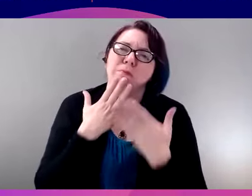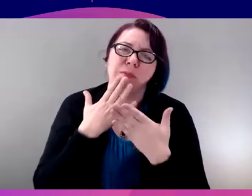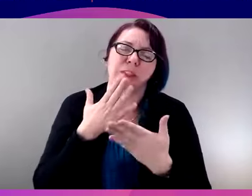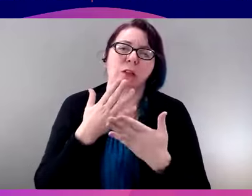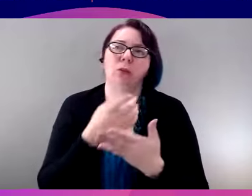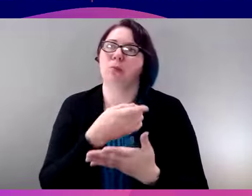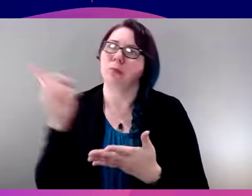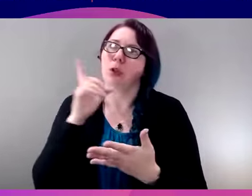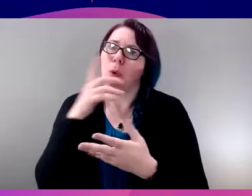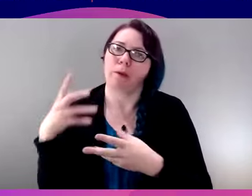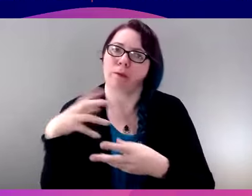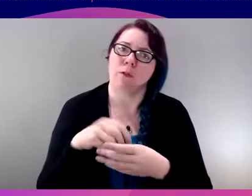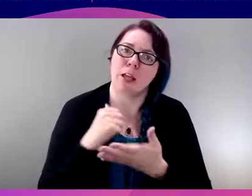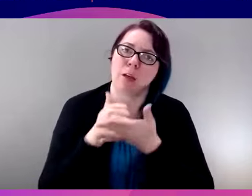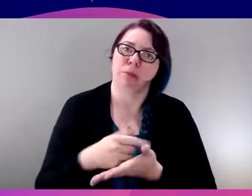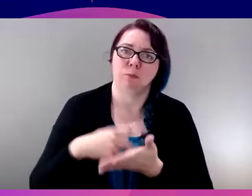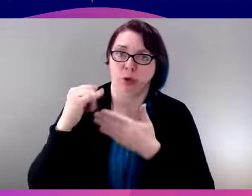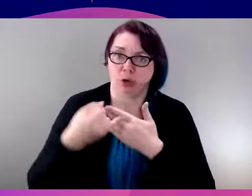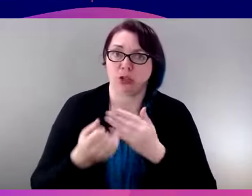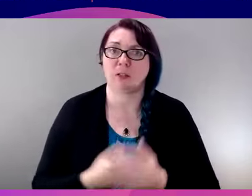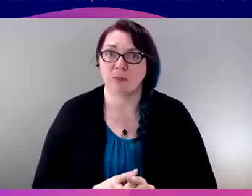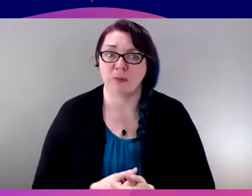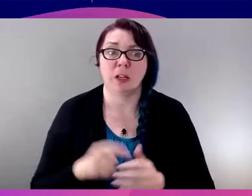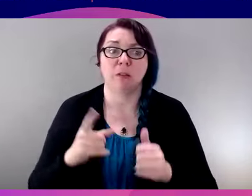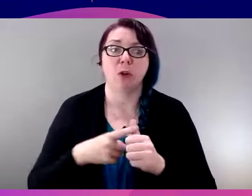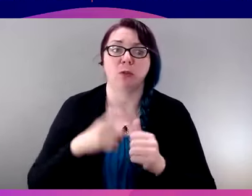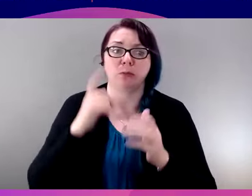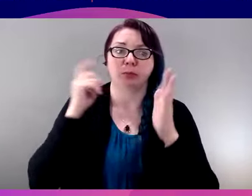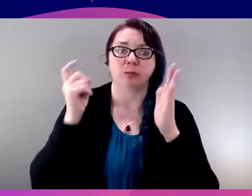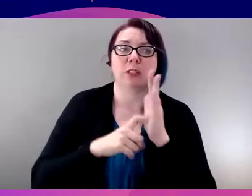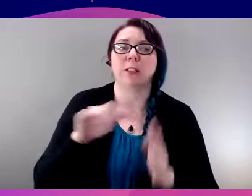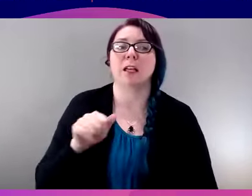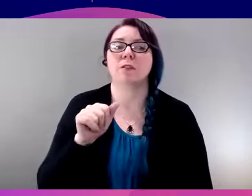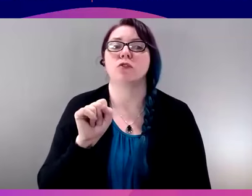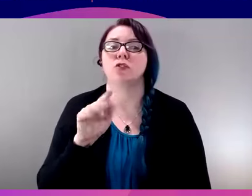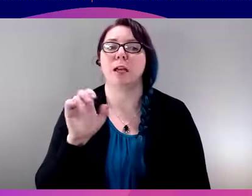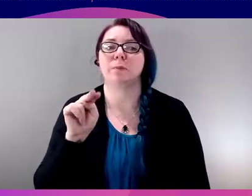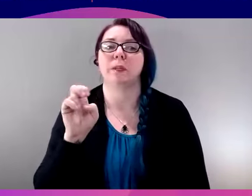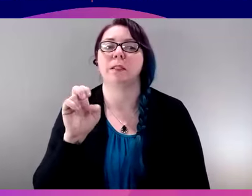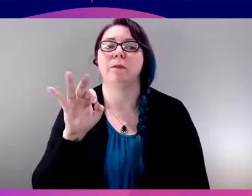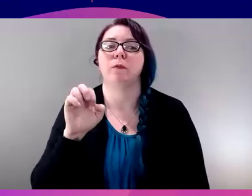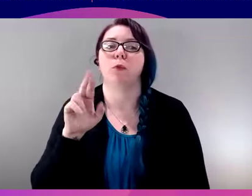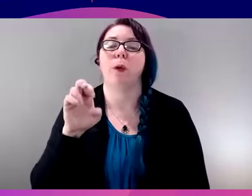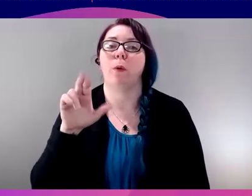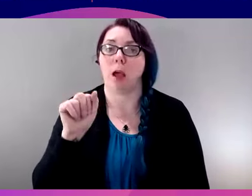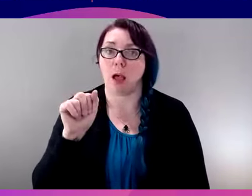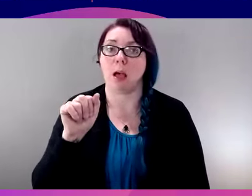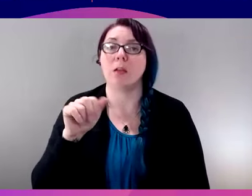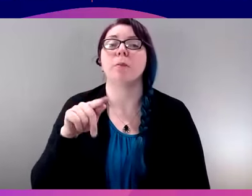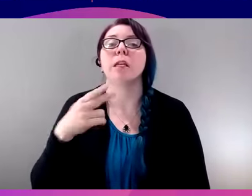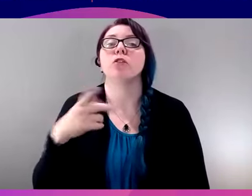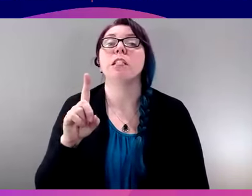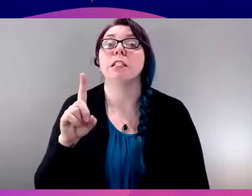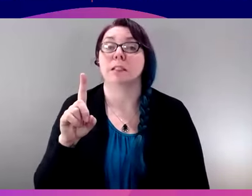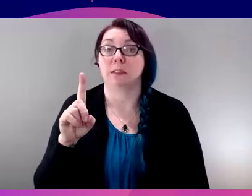So first, we'd like to acknowledge the foundational work of Jasmine Ferreira, a PhD candidate at York University,